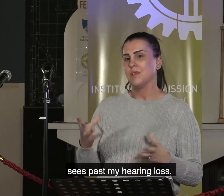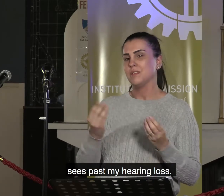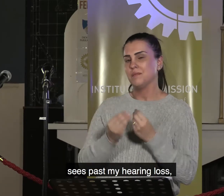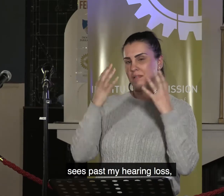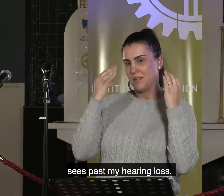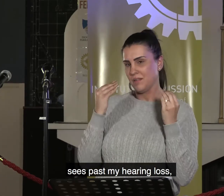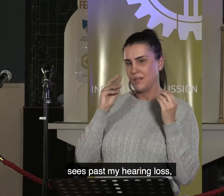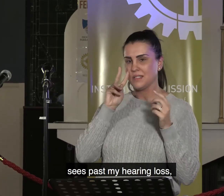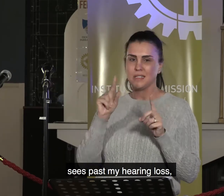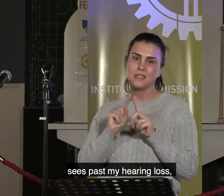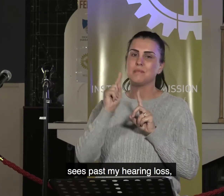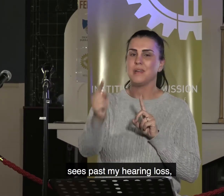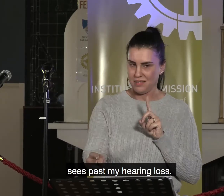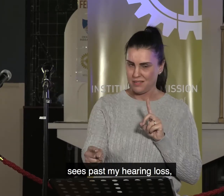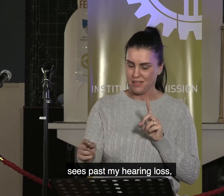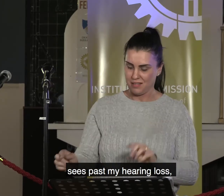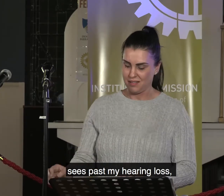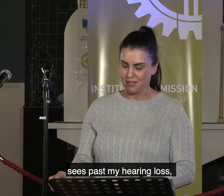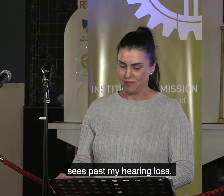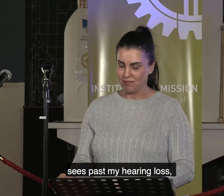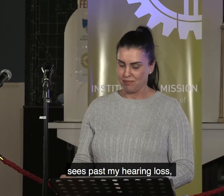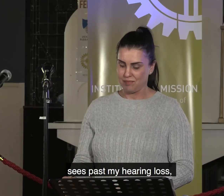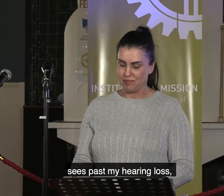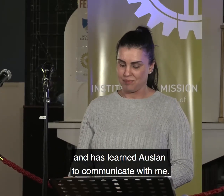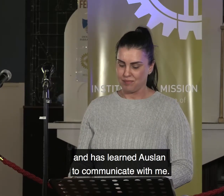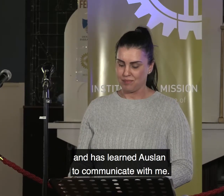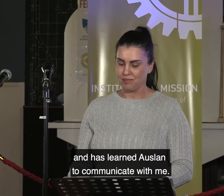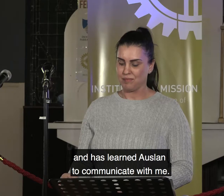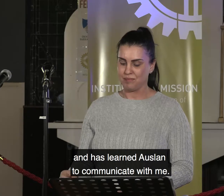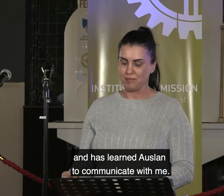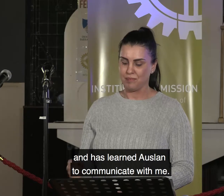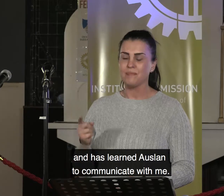sees past my hearing loss, and has learned Auslan